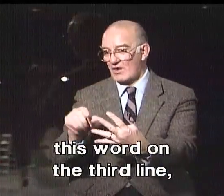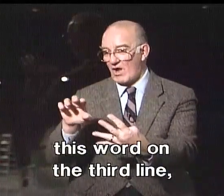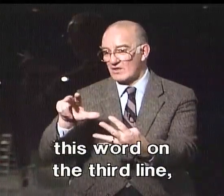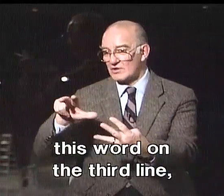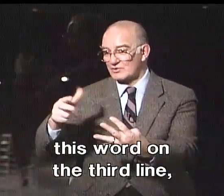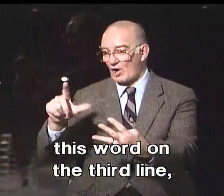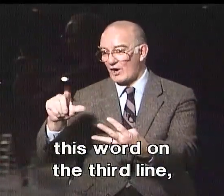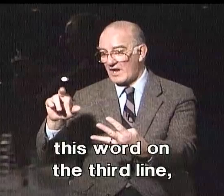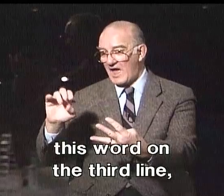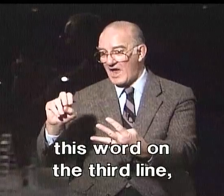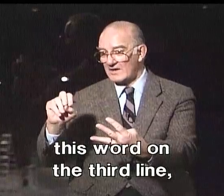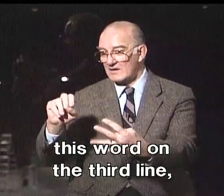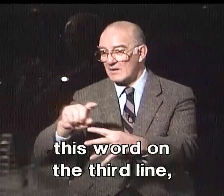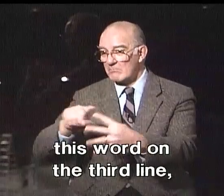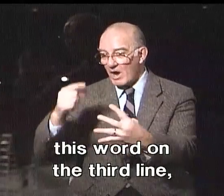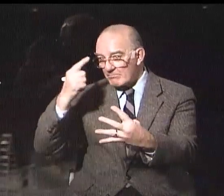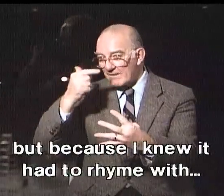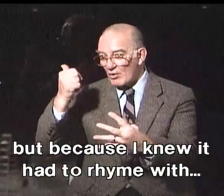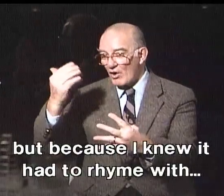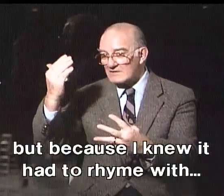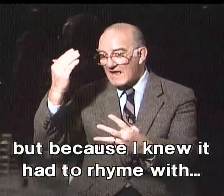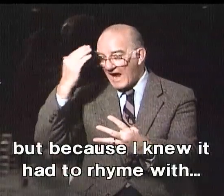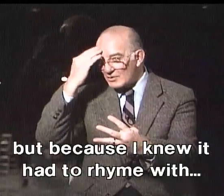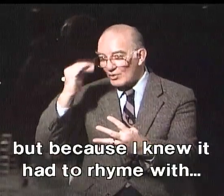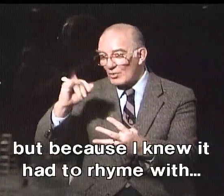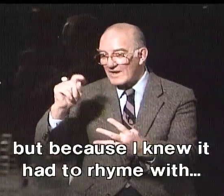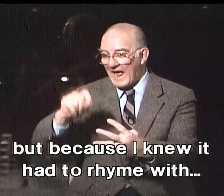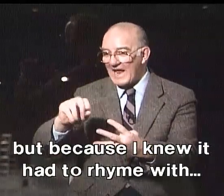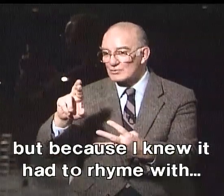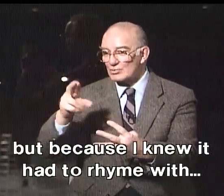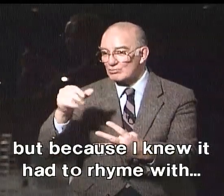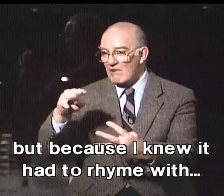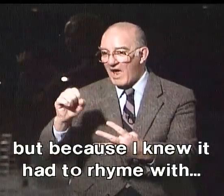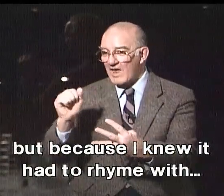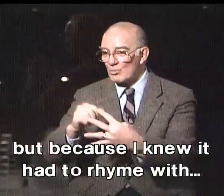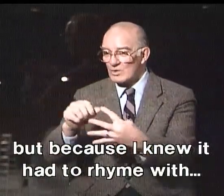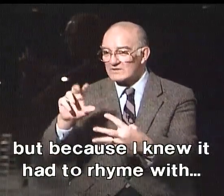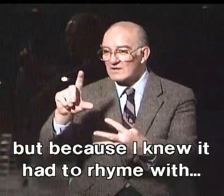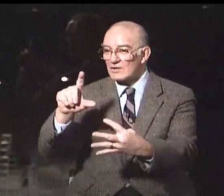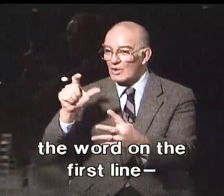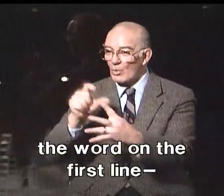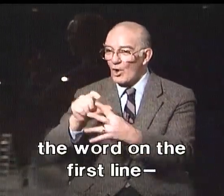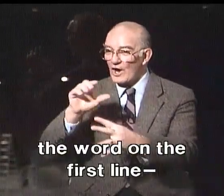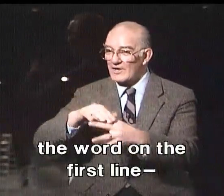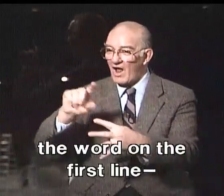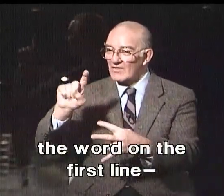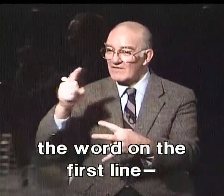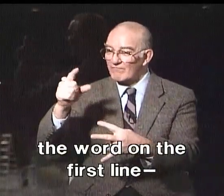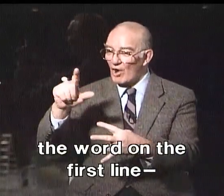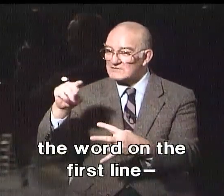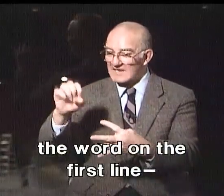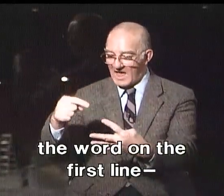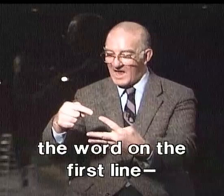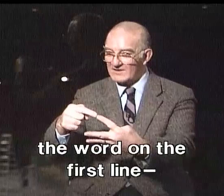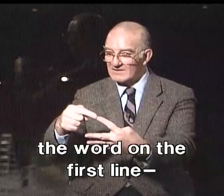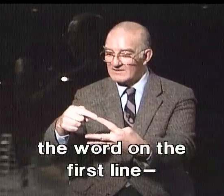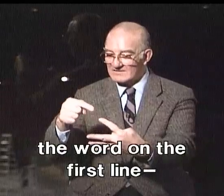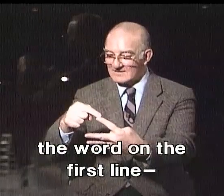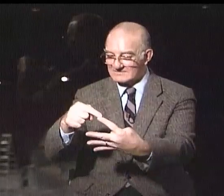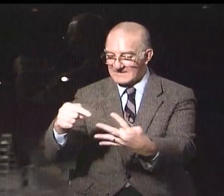the third line. But because I knew it had to rhyme with the word on the first line, this and